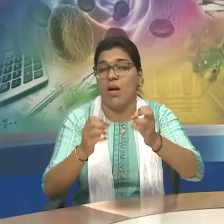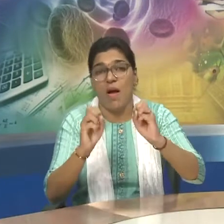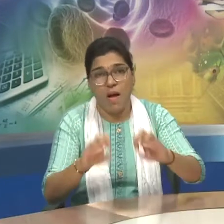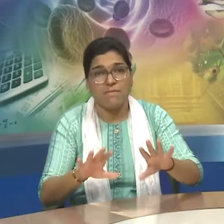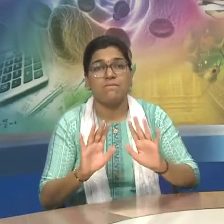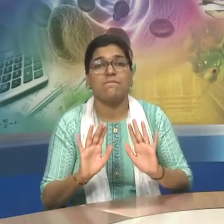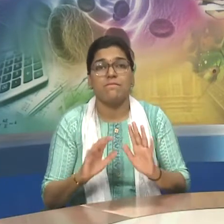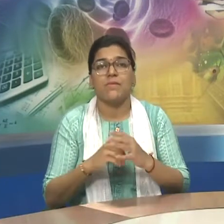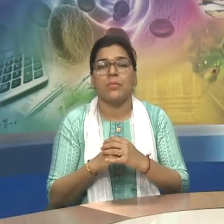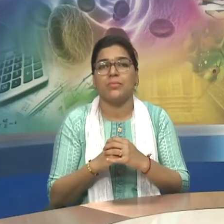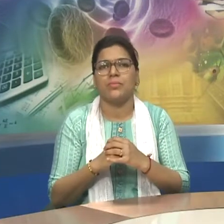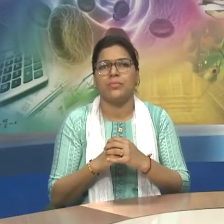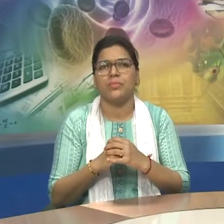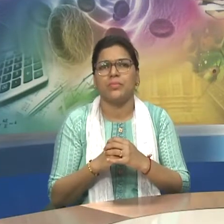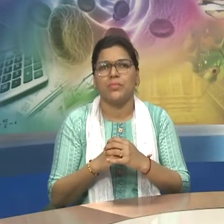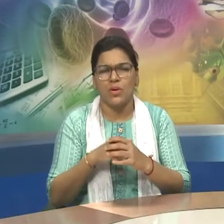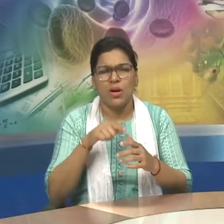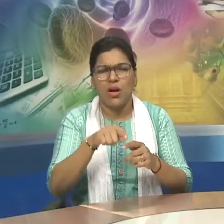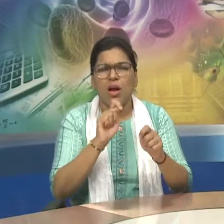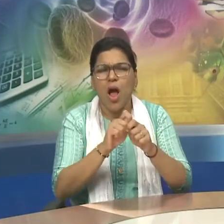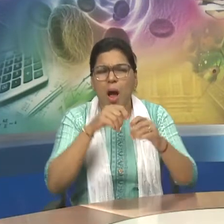undertake a variety of